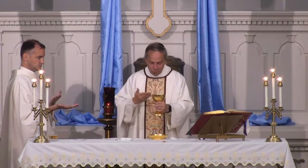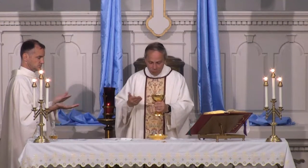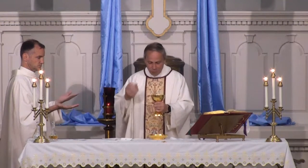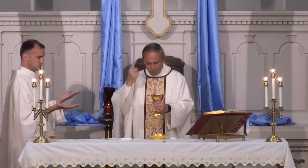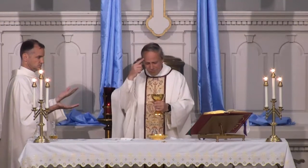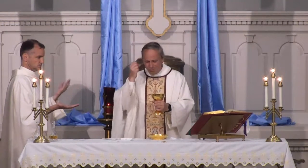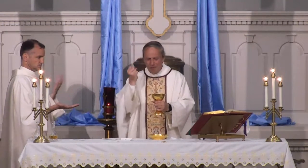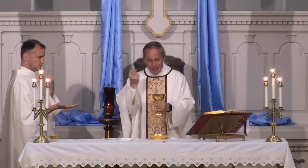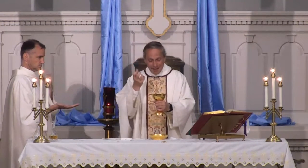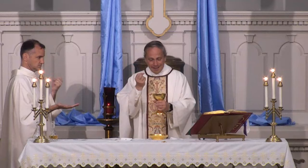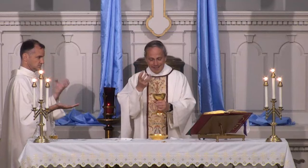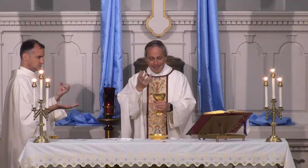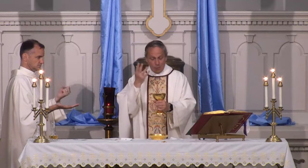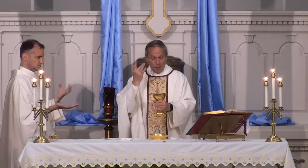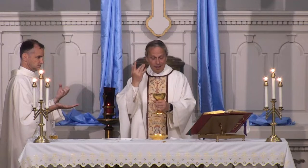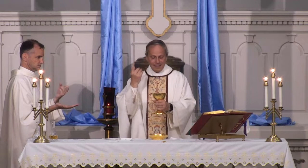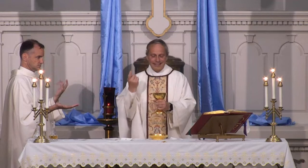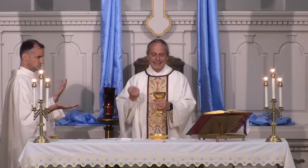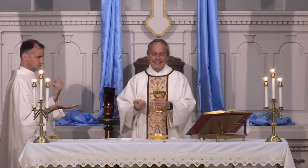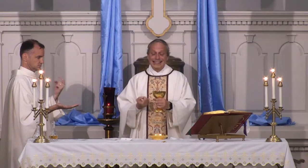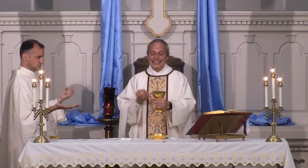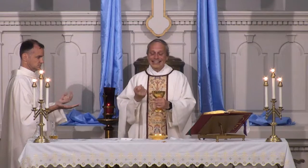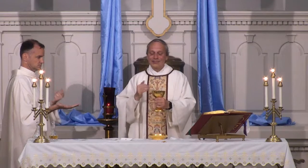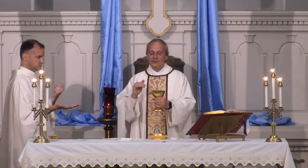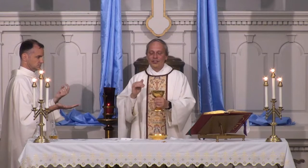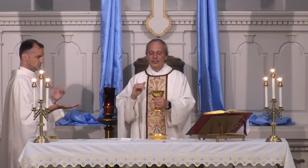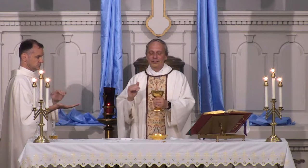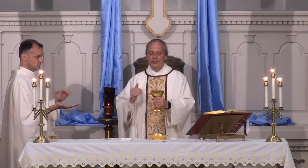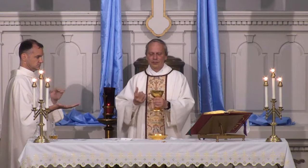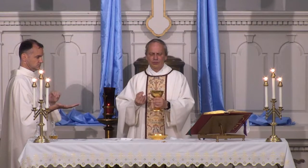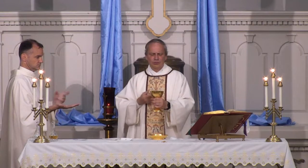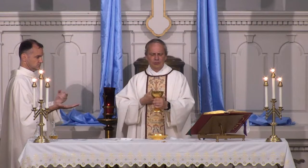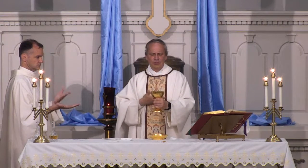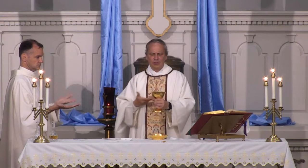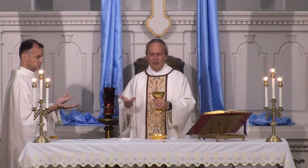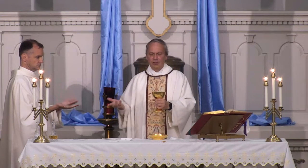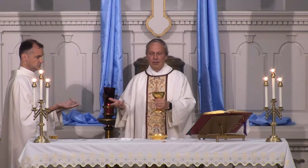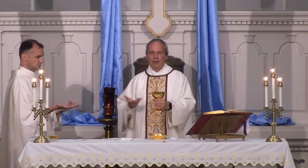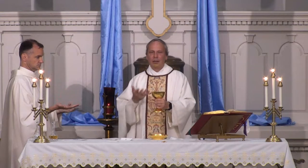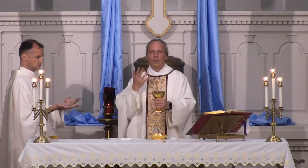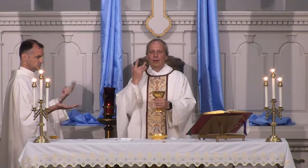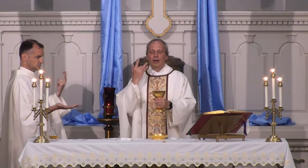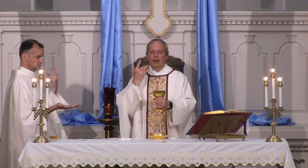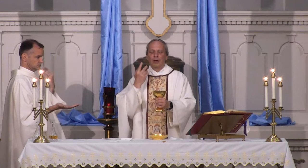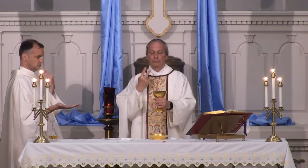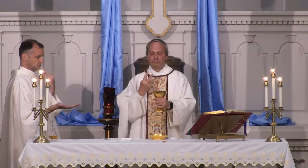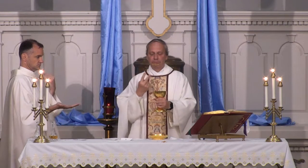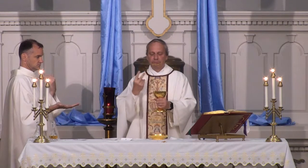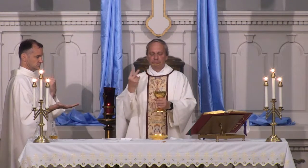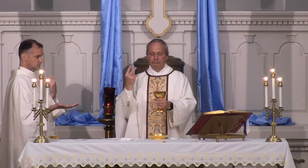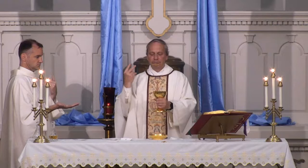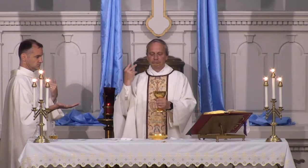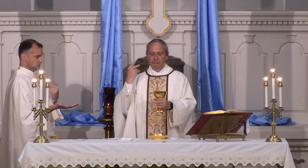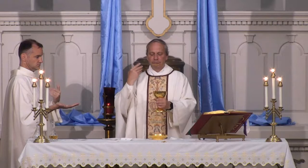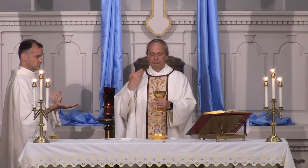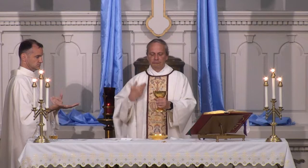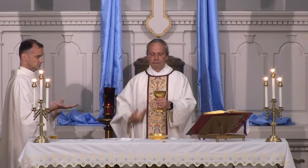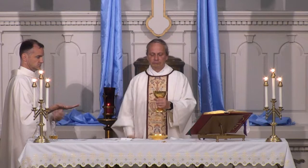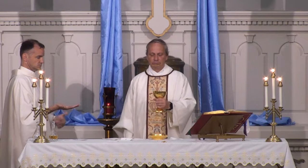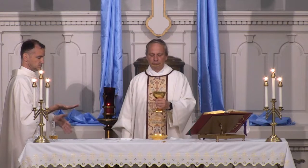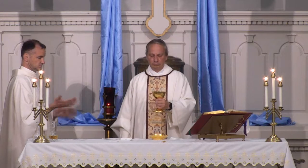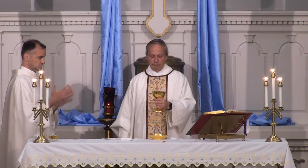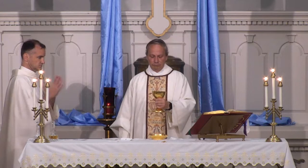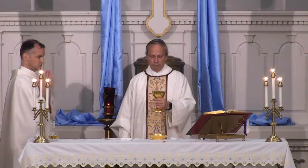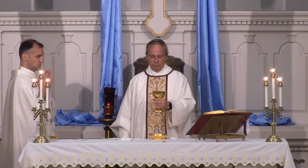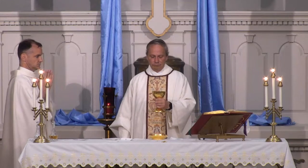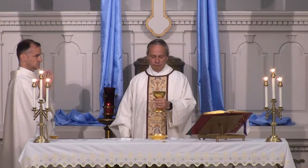covenant, which will be poured out for you and for many for the forgiveness of sins.